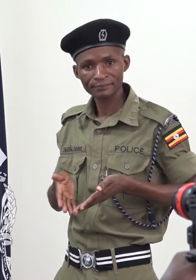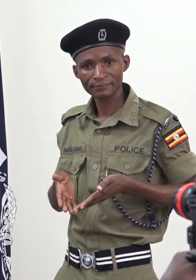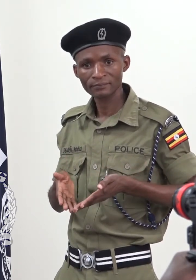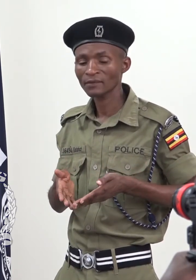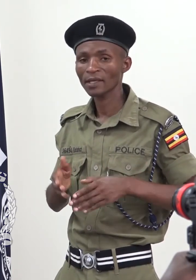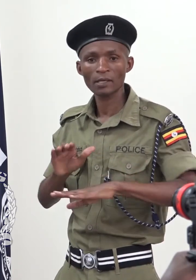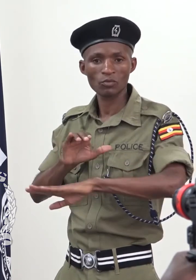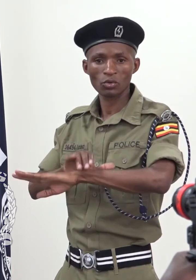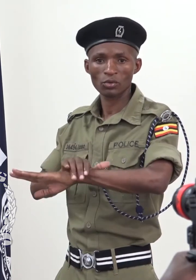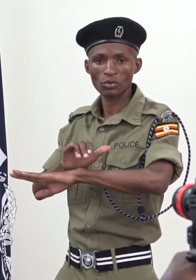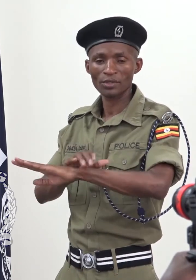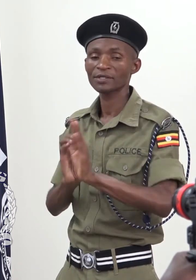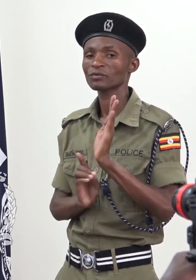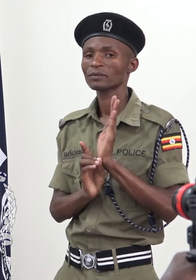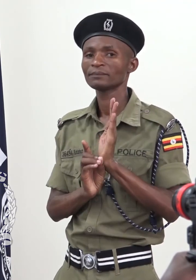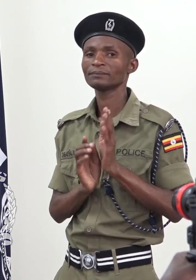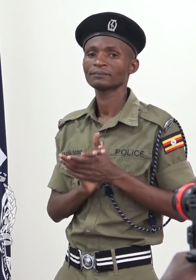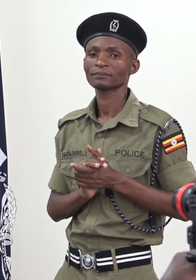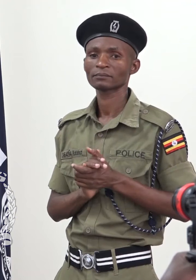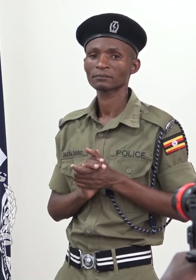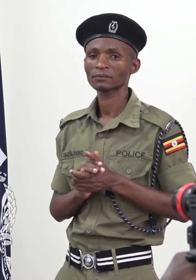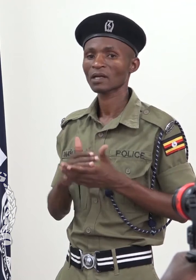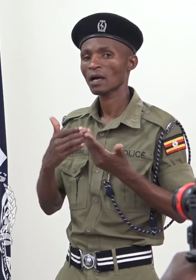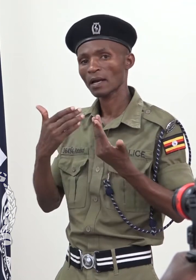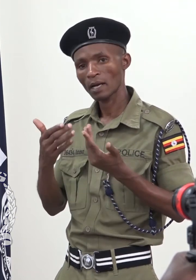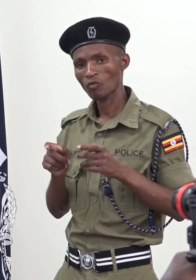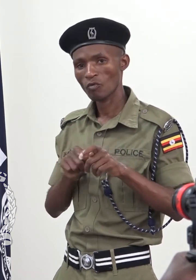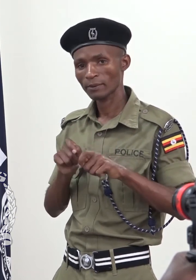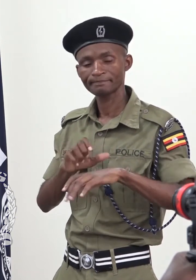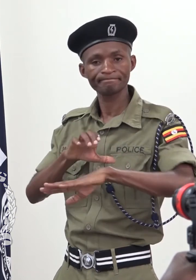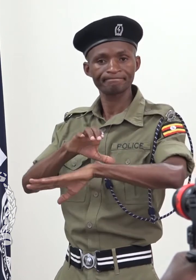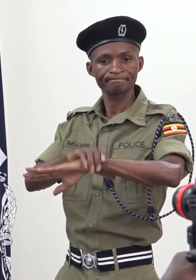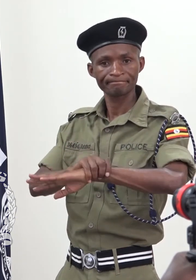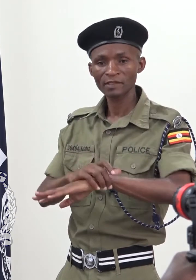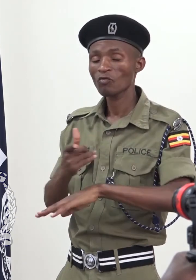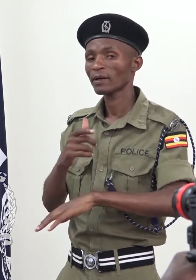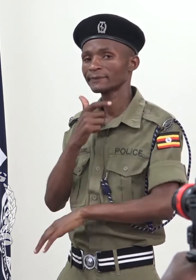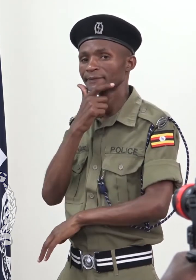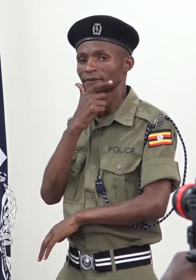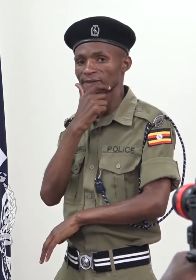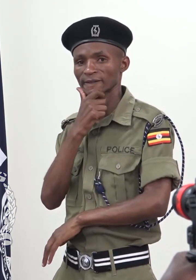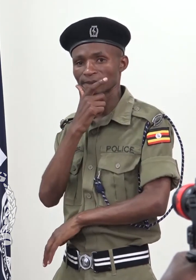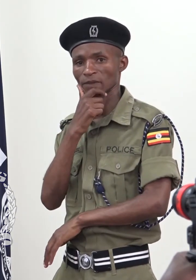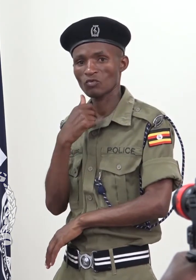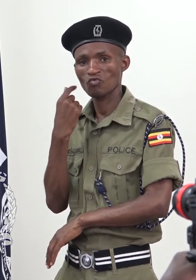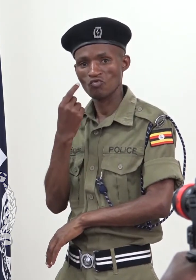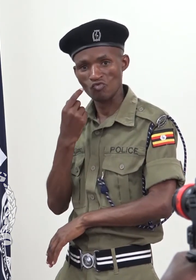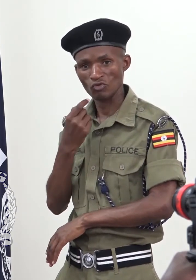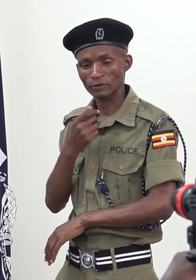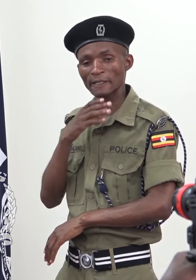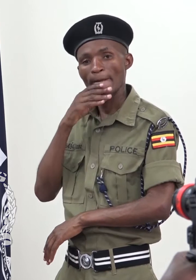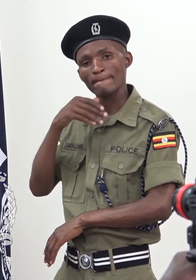in Mukono. So far we've managed to arrest one suspect who happens to be the